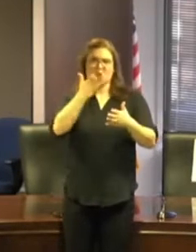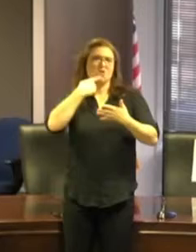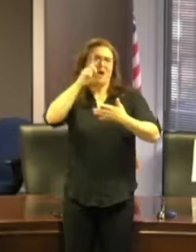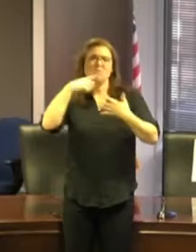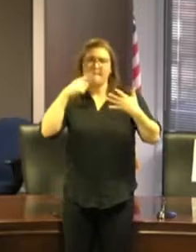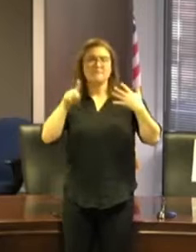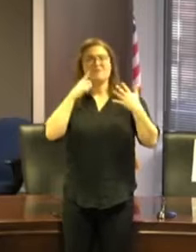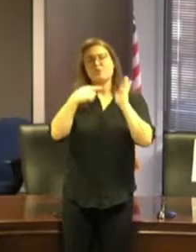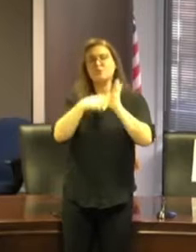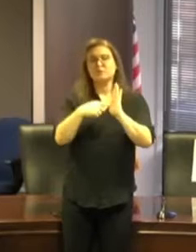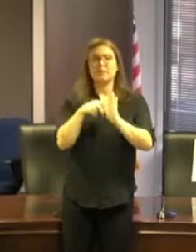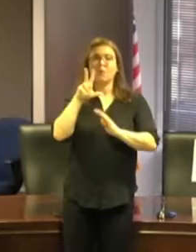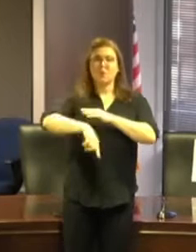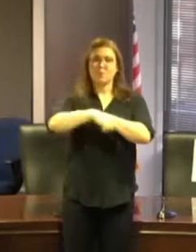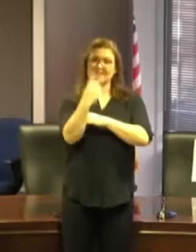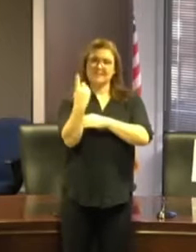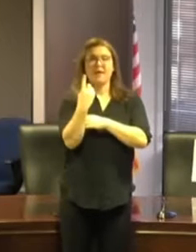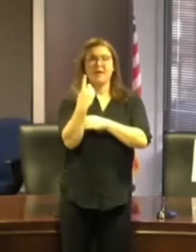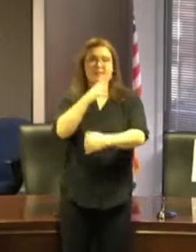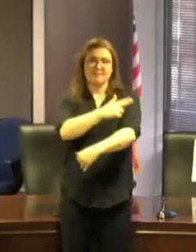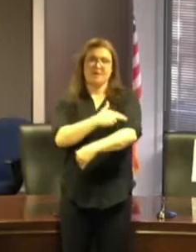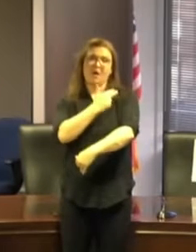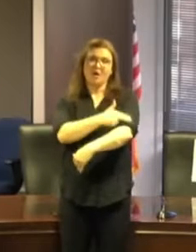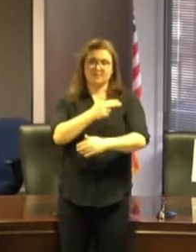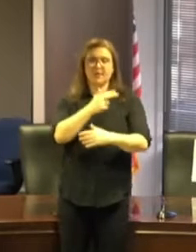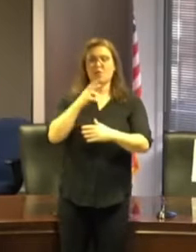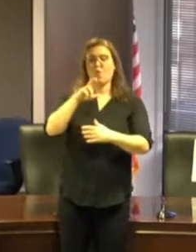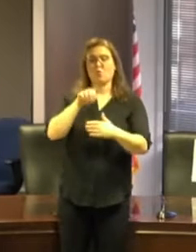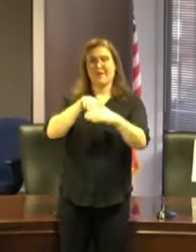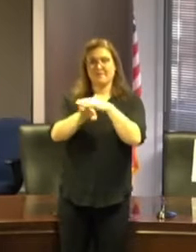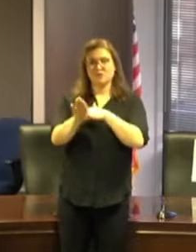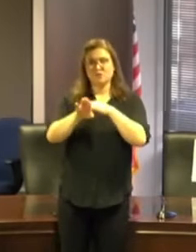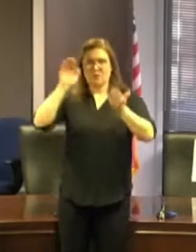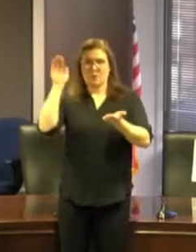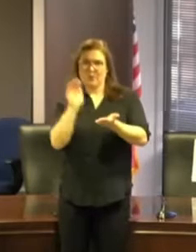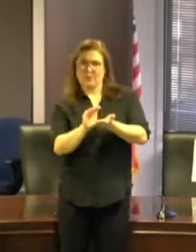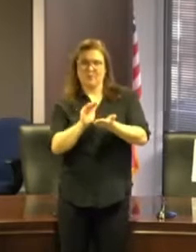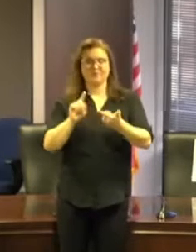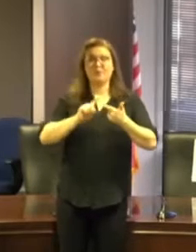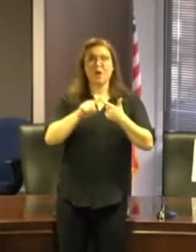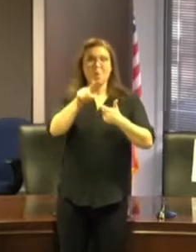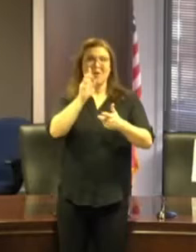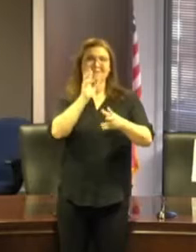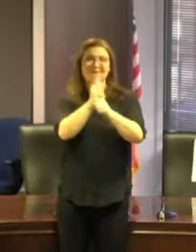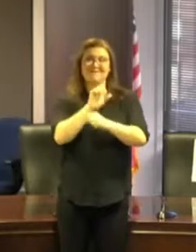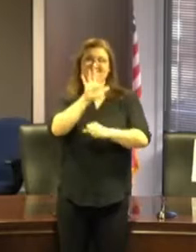hospital reductions of 30-day hospital readmissions, five-star ratings, high occupancy rates, and